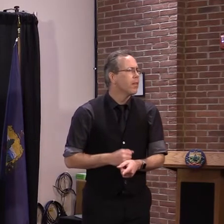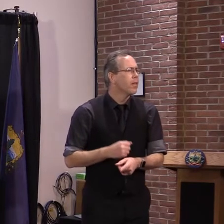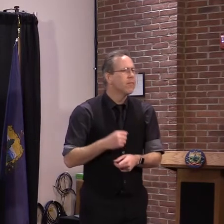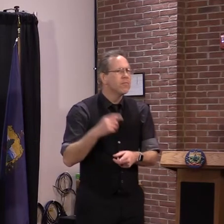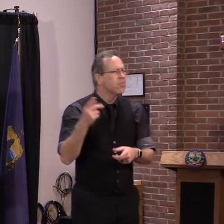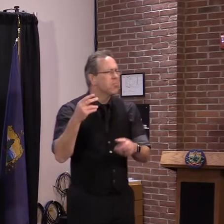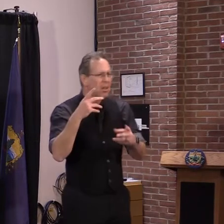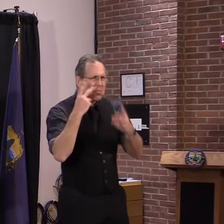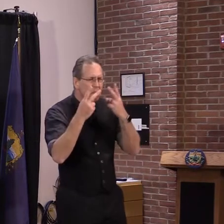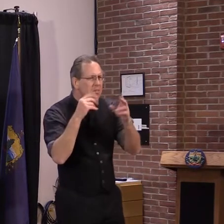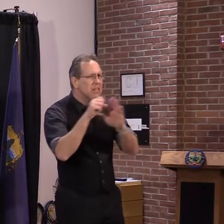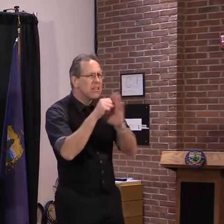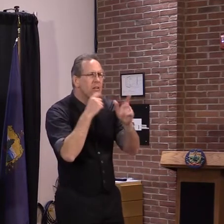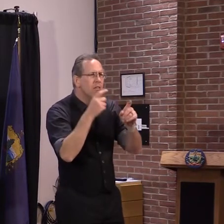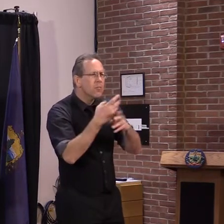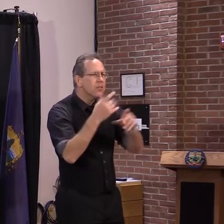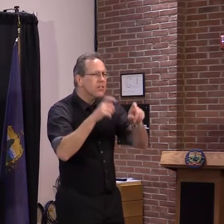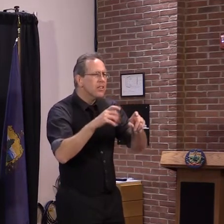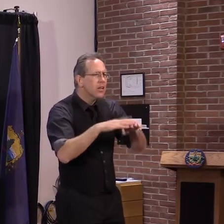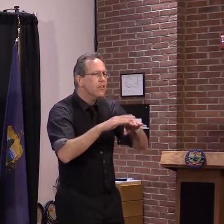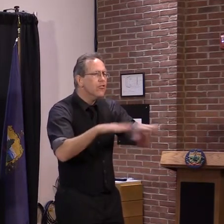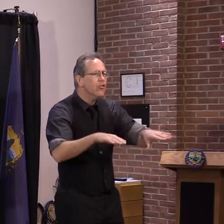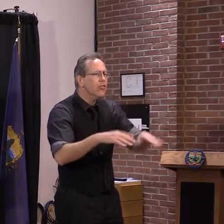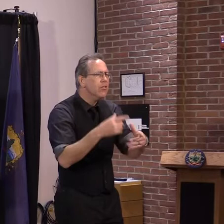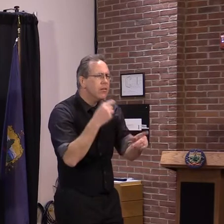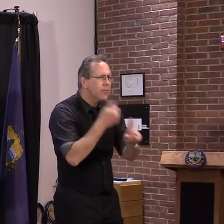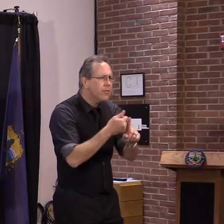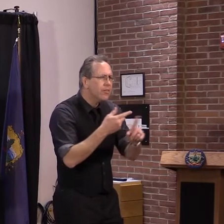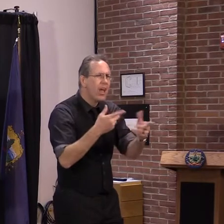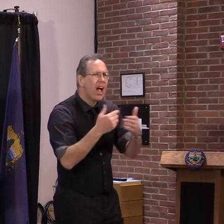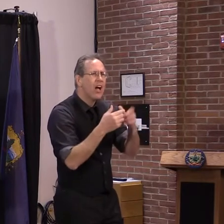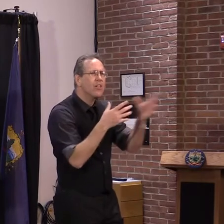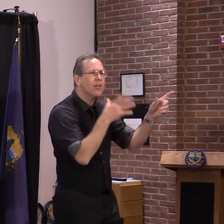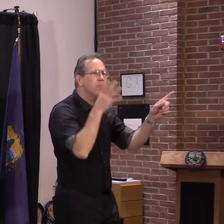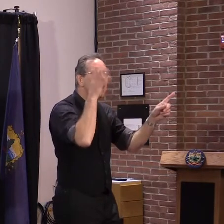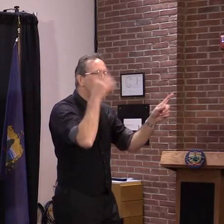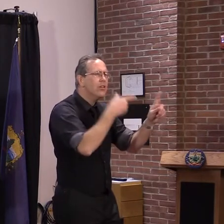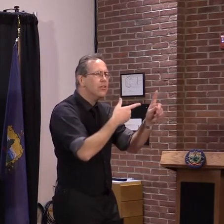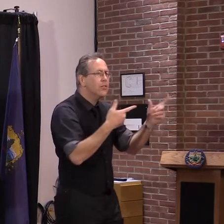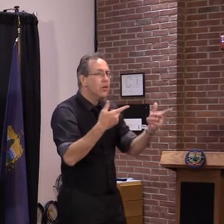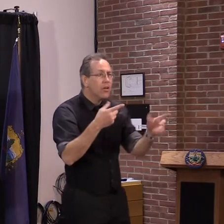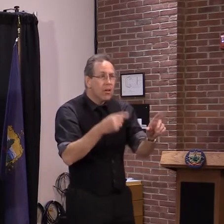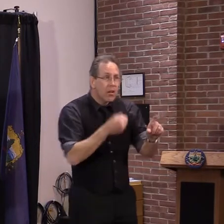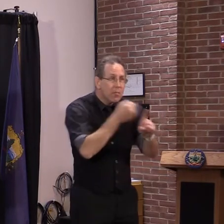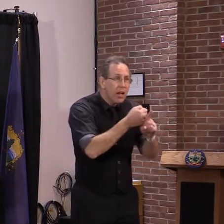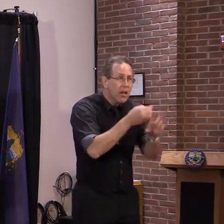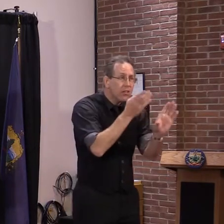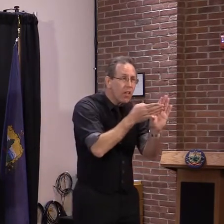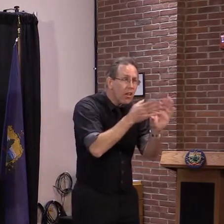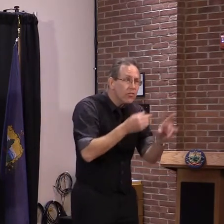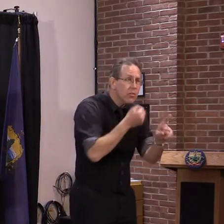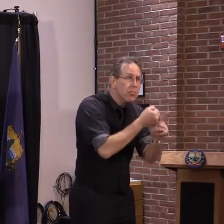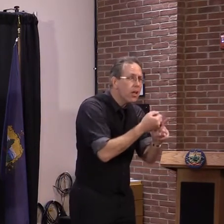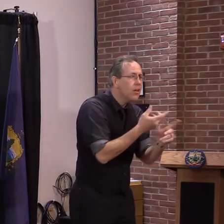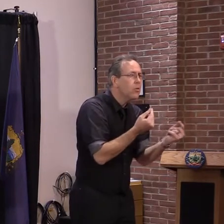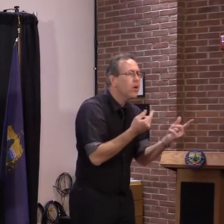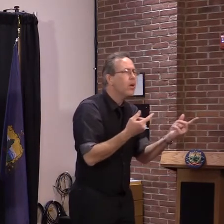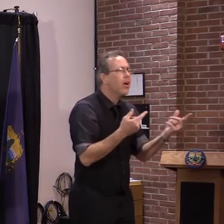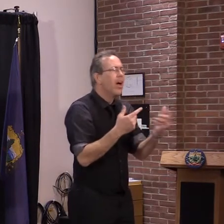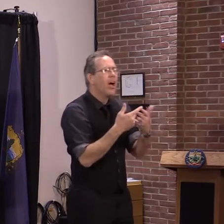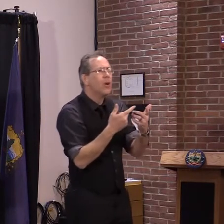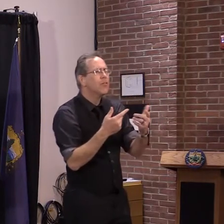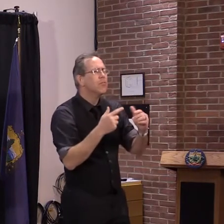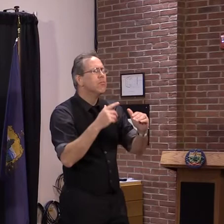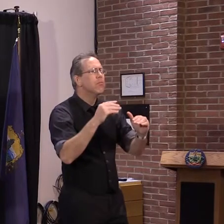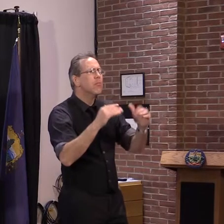well, maybe the psychological effects of having a mask are balanced out by being able